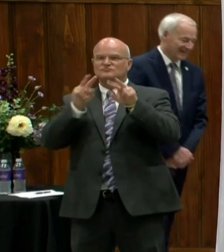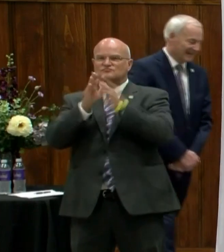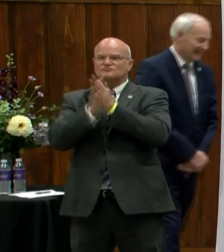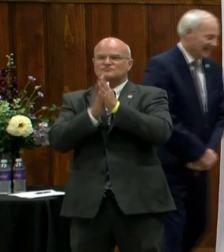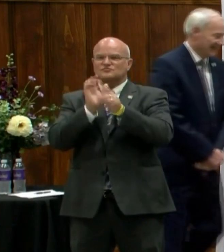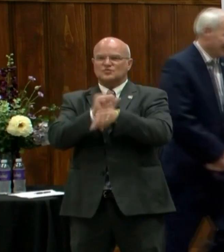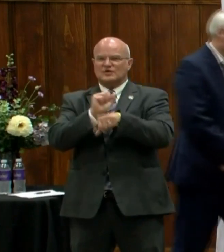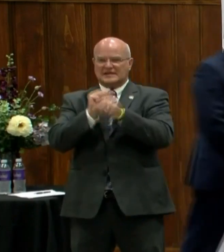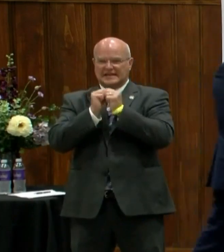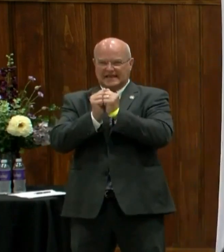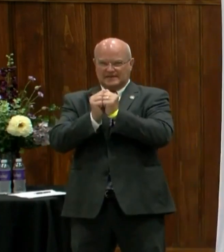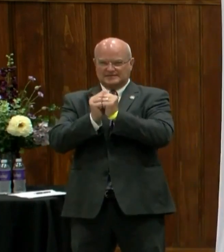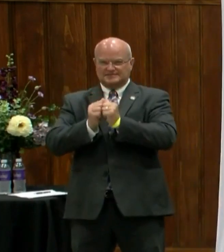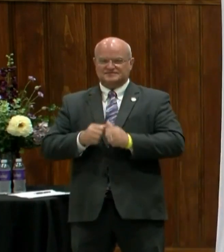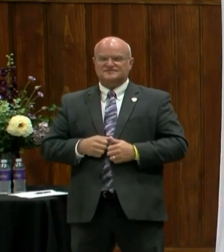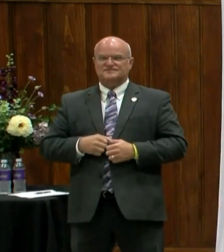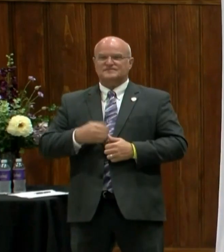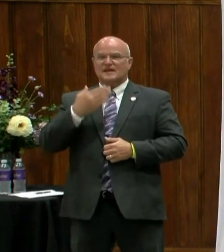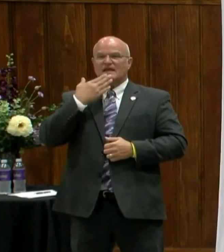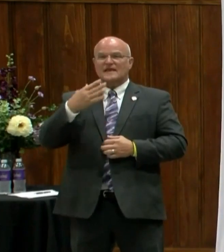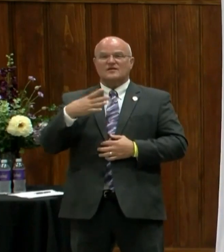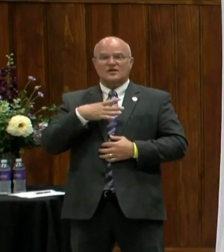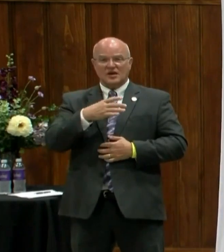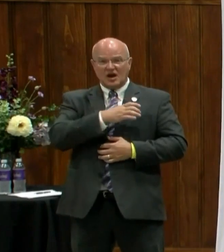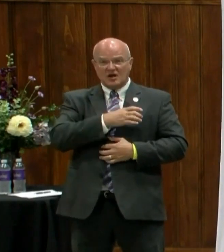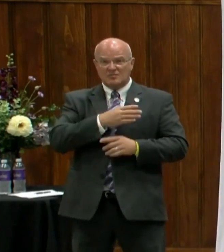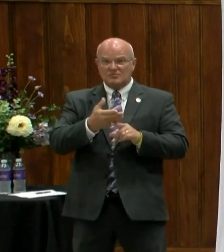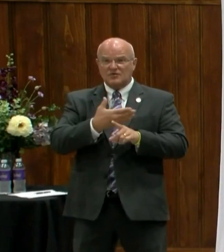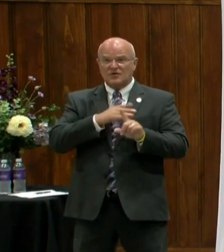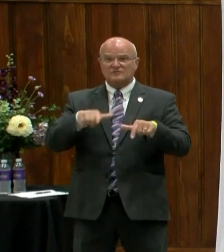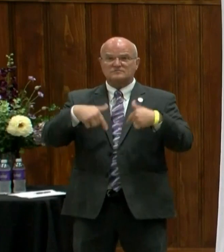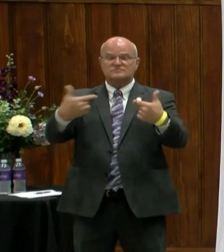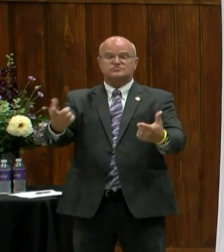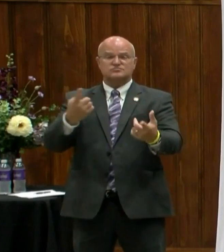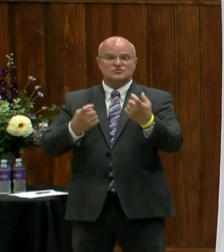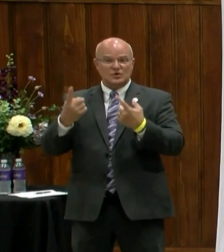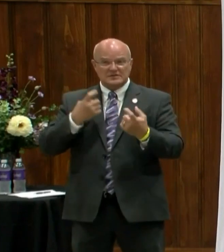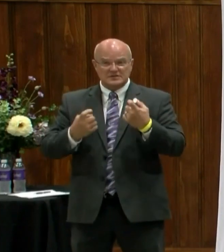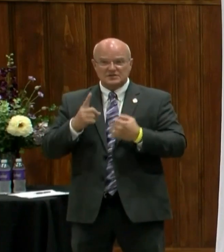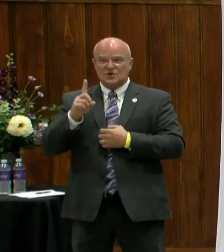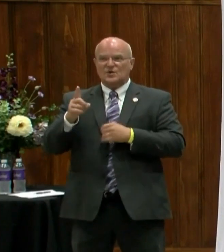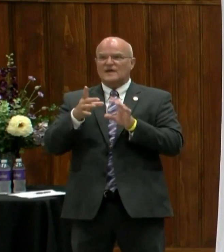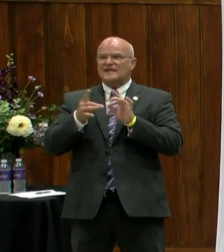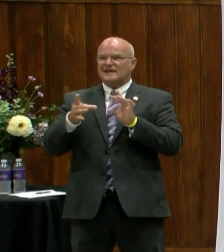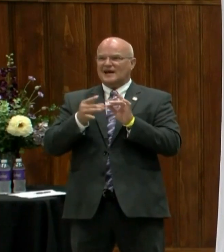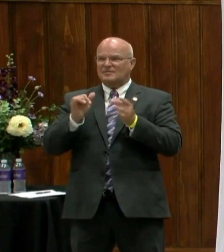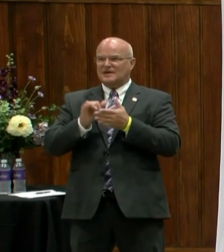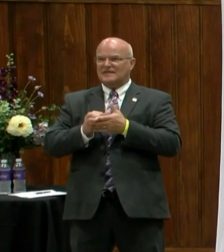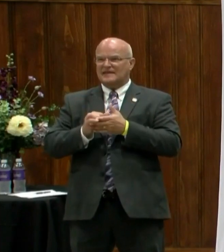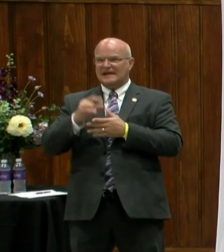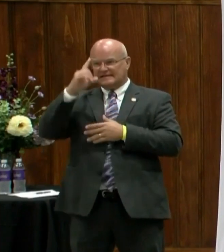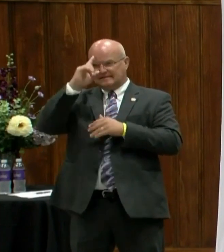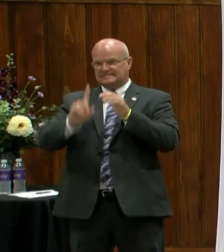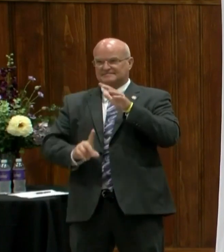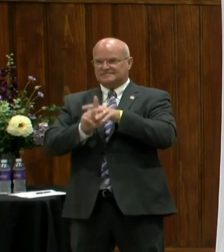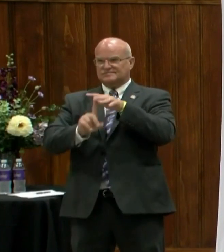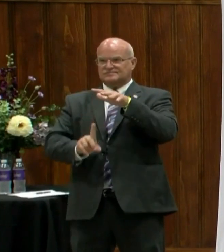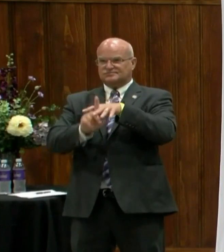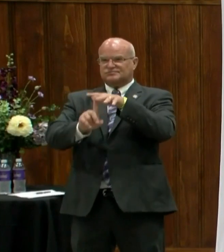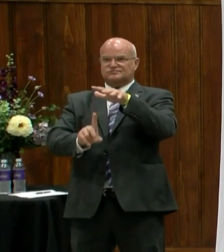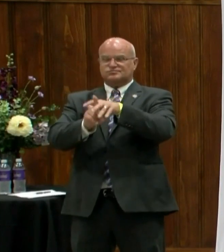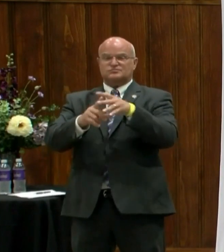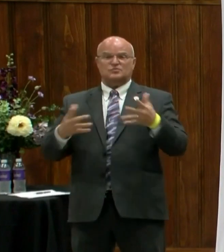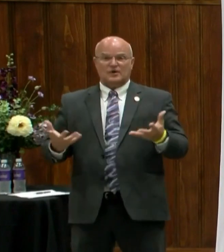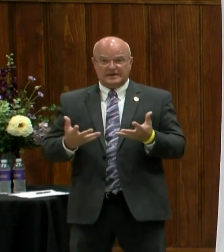you. Thank you, Congressman. And before I turn it over for questions, one of the comments that keeps coming back to me